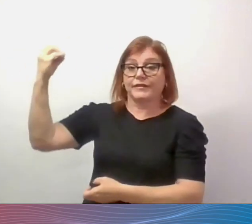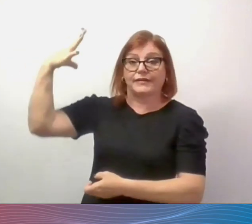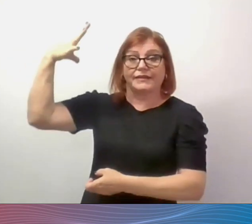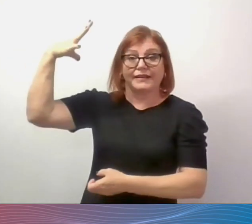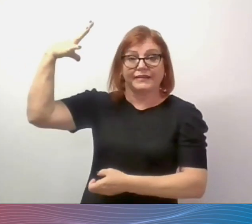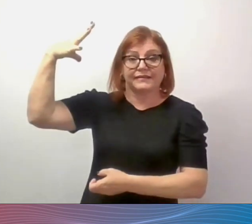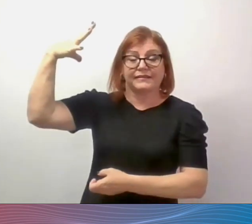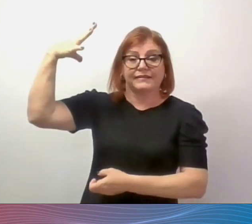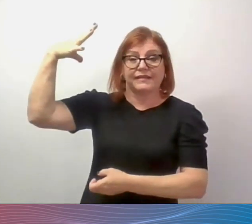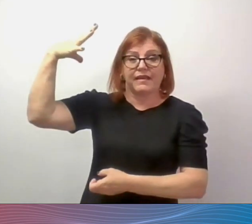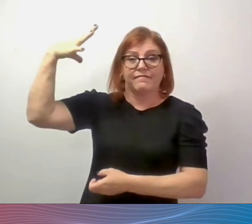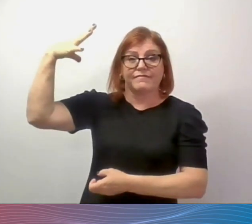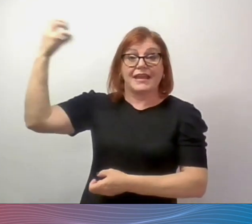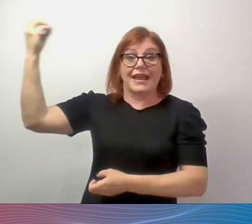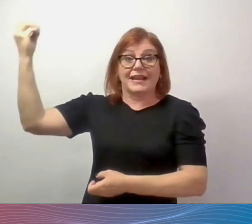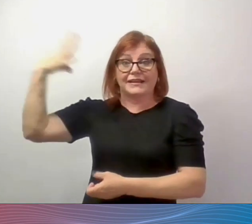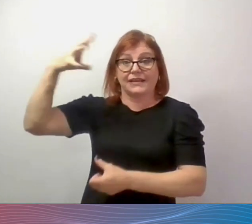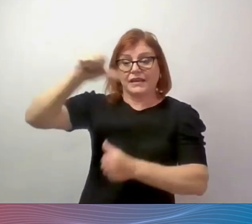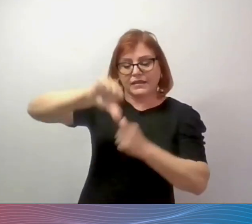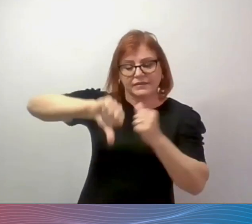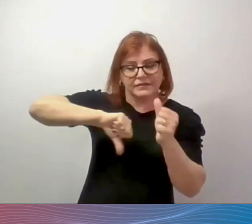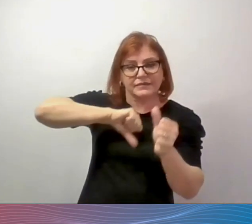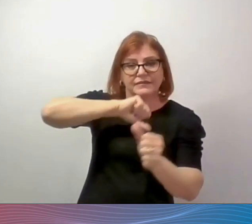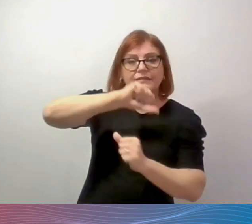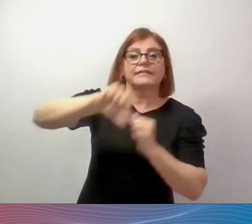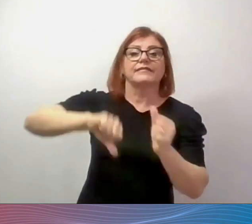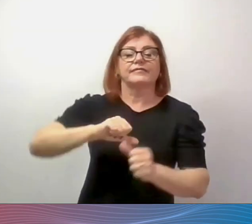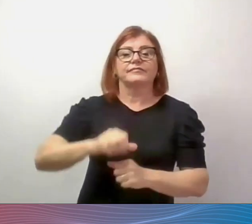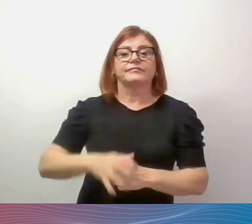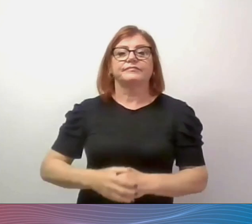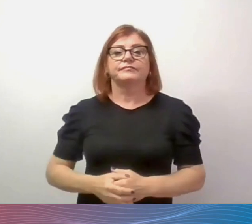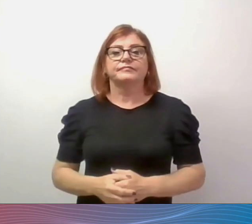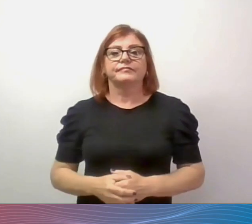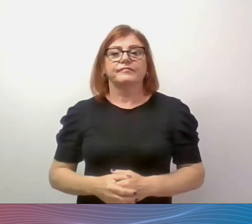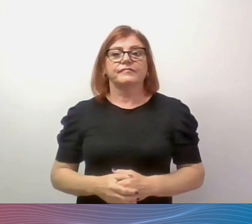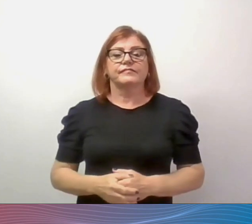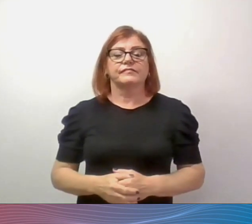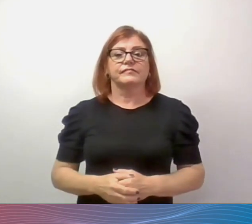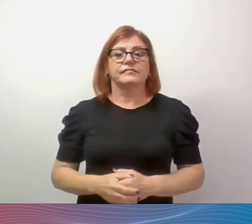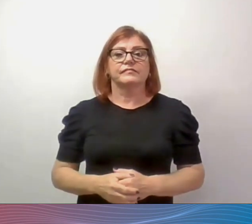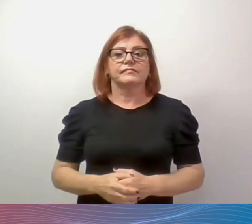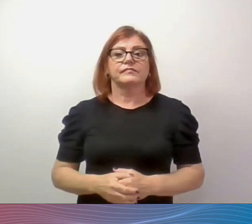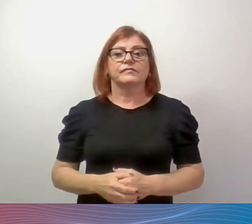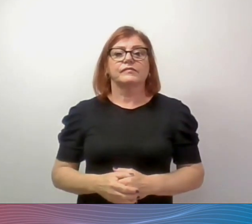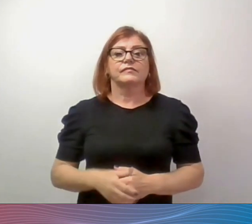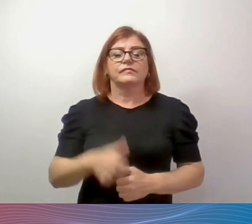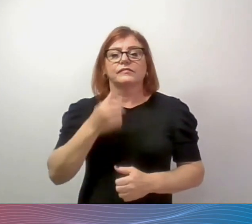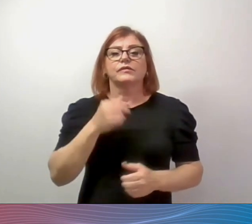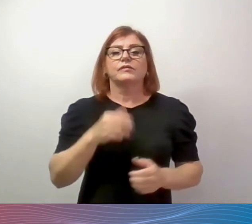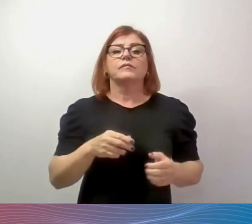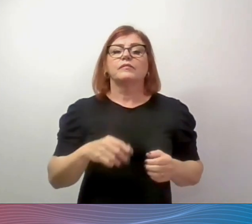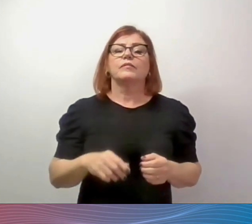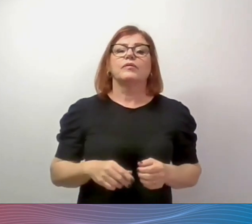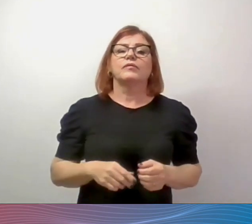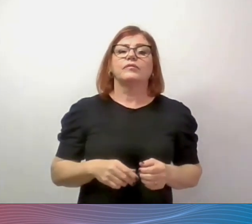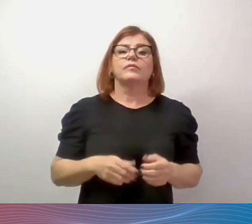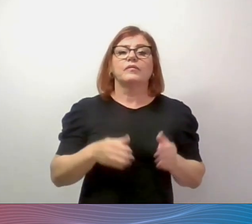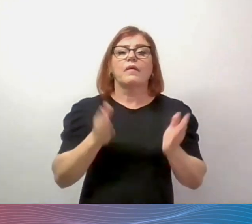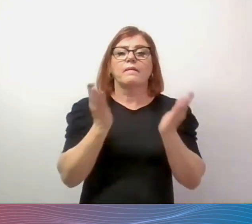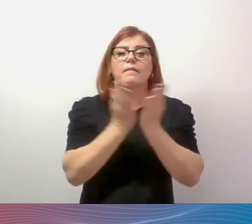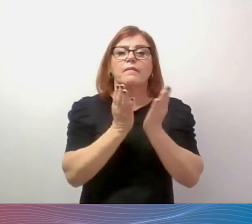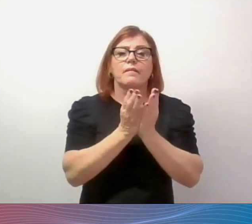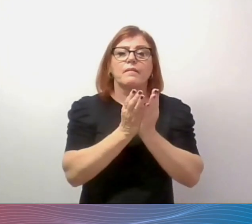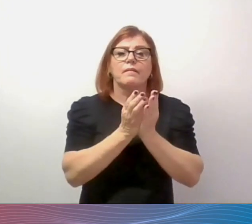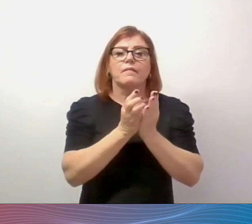Os nossos irmãos que estão imersos na palavra profética. Our brothers and sisters who are immersed in the prophetic